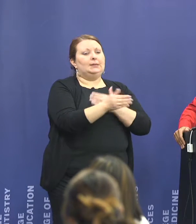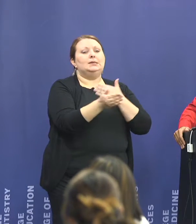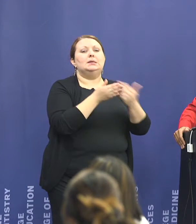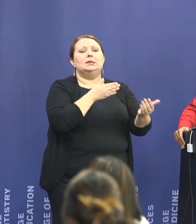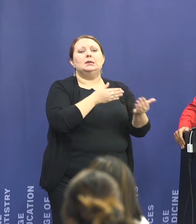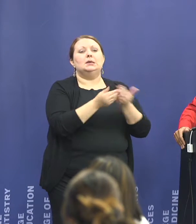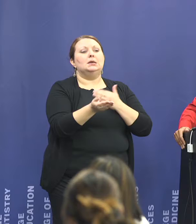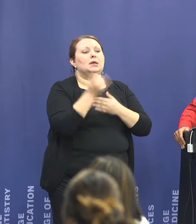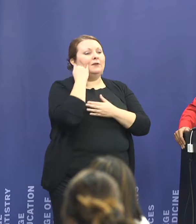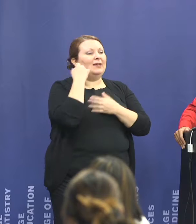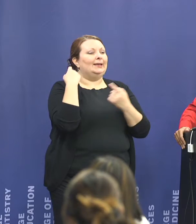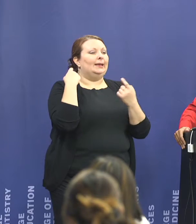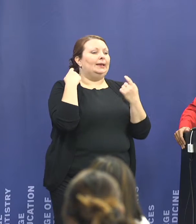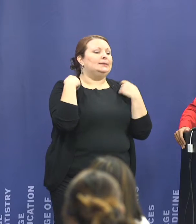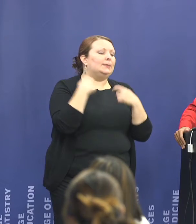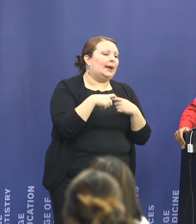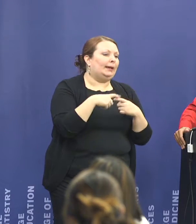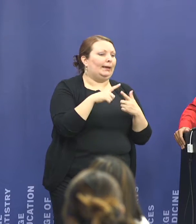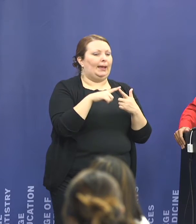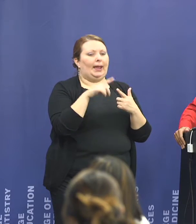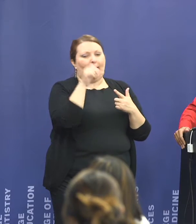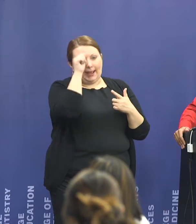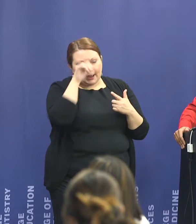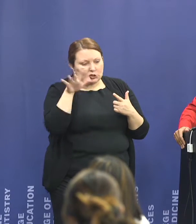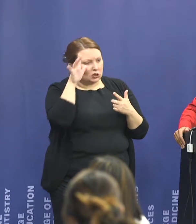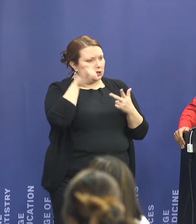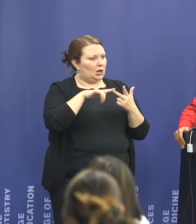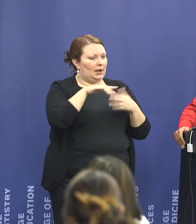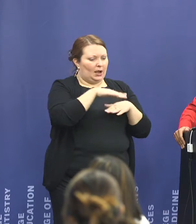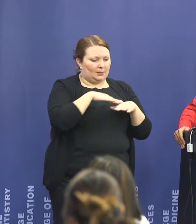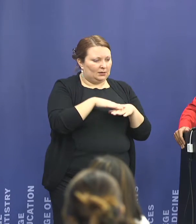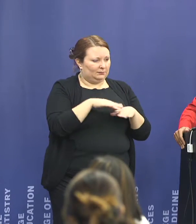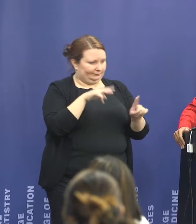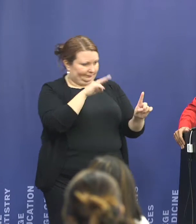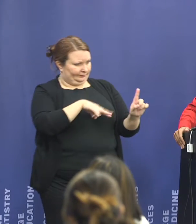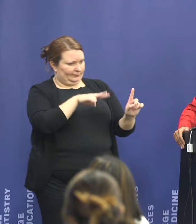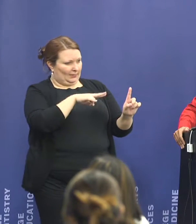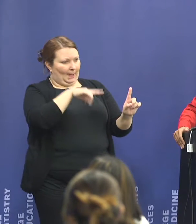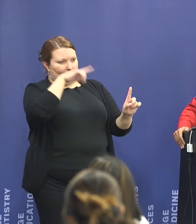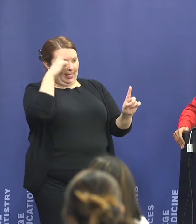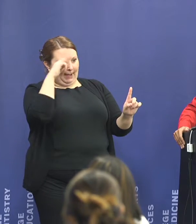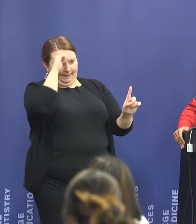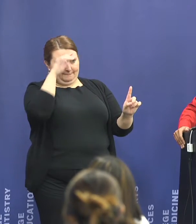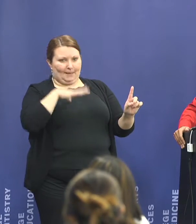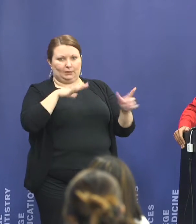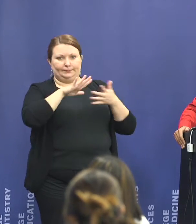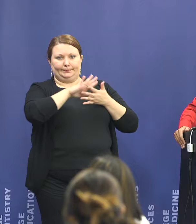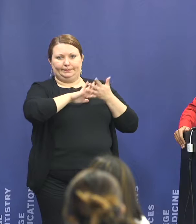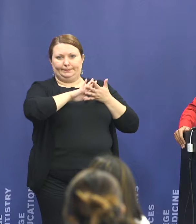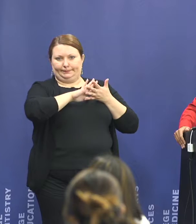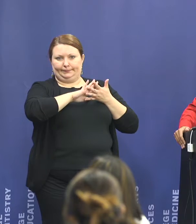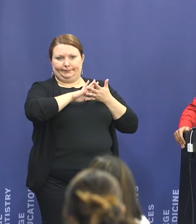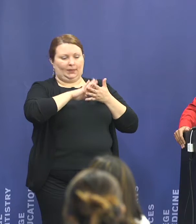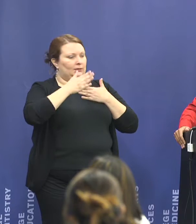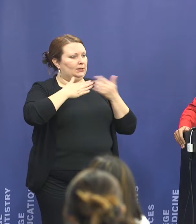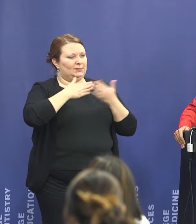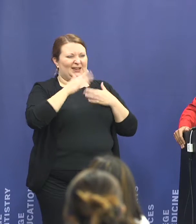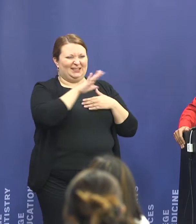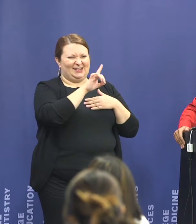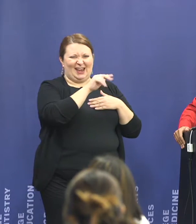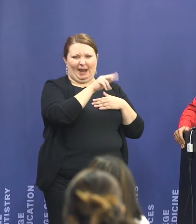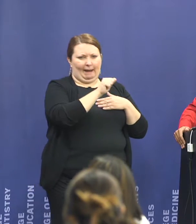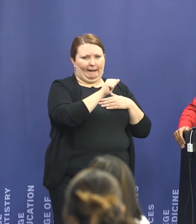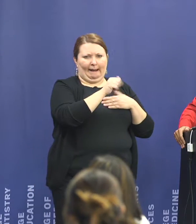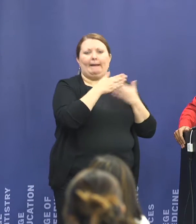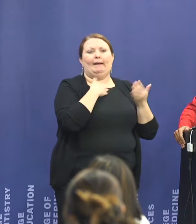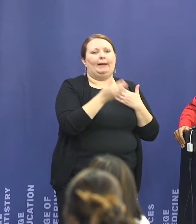matter if he was Hispanic or Asian or Native American. He was seen as a black man. We know that. It doesn't matter what his DNA